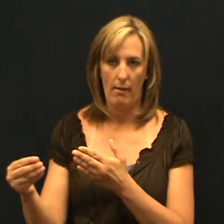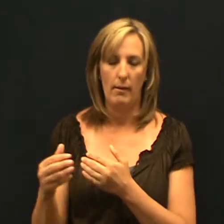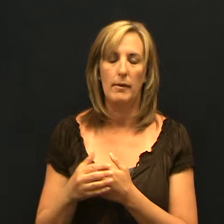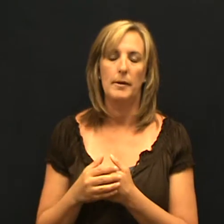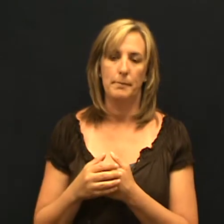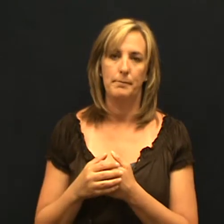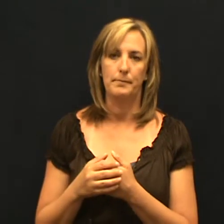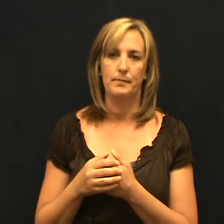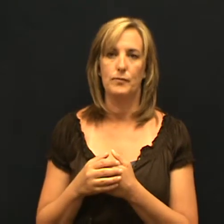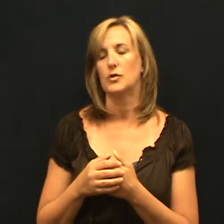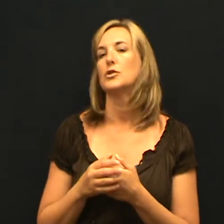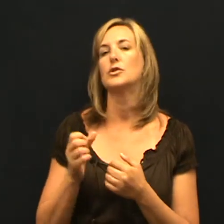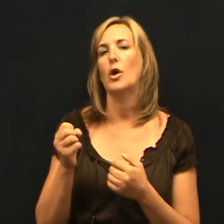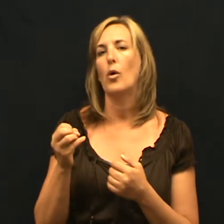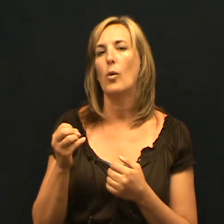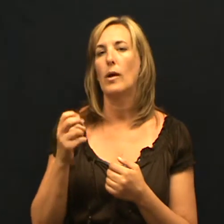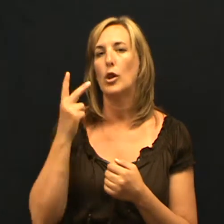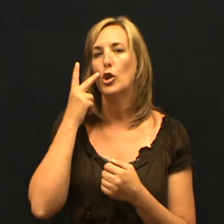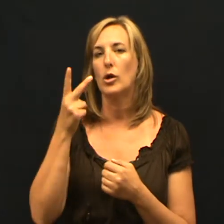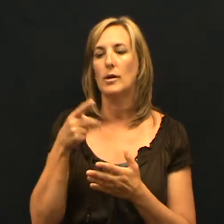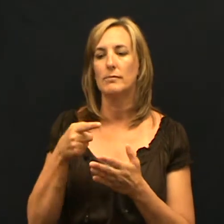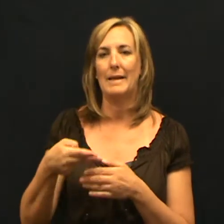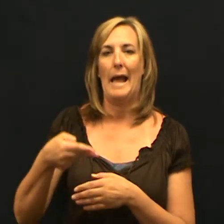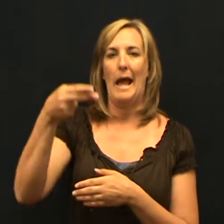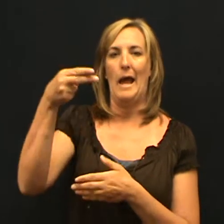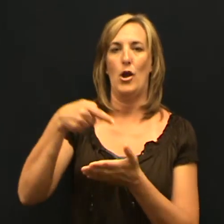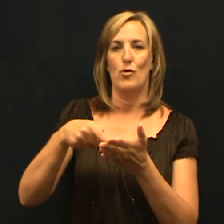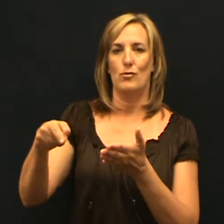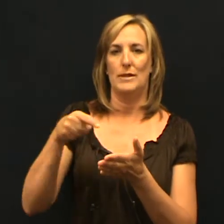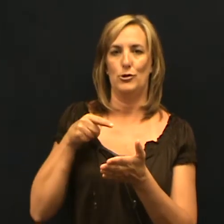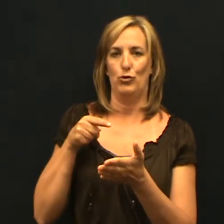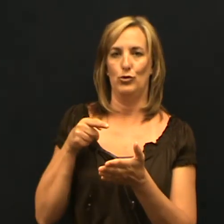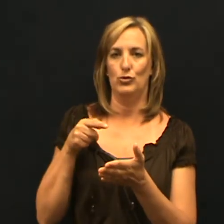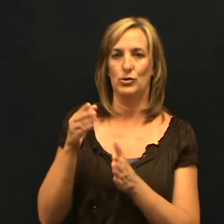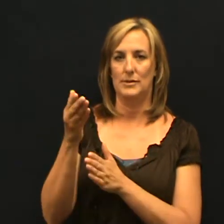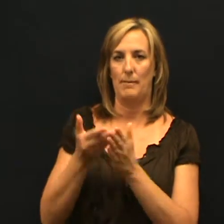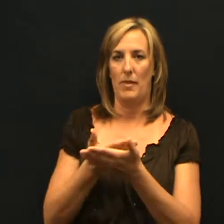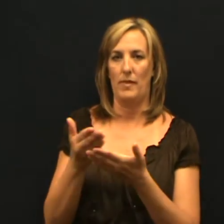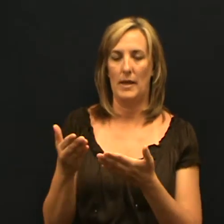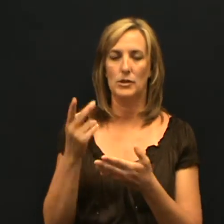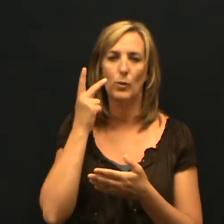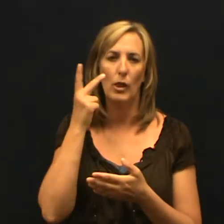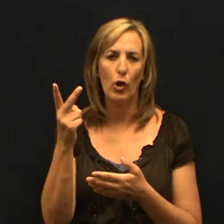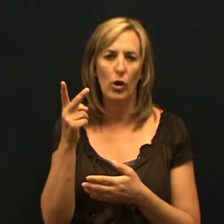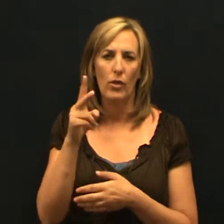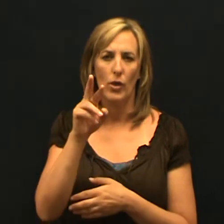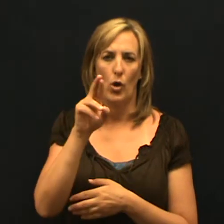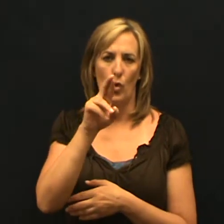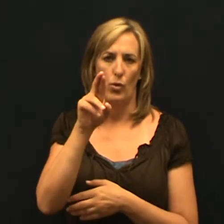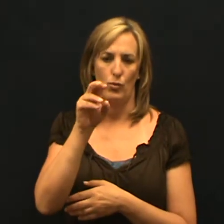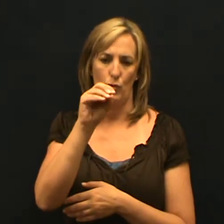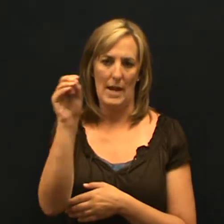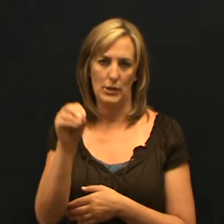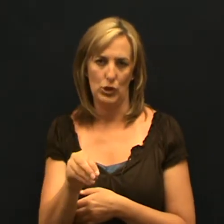they would be looking at higher returns and some of those things. So if we take a look at the price earnings ratio, the investors